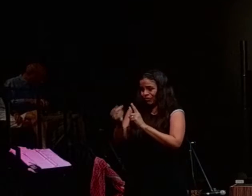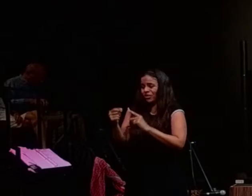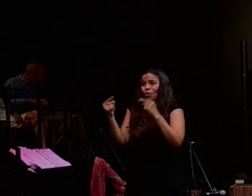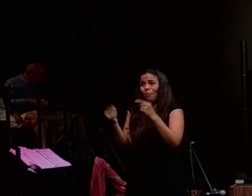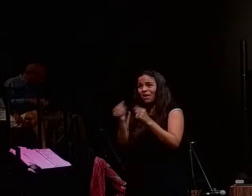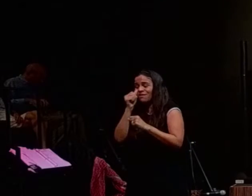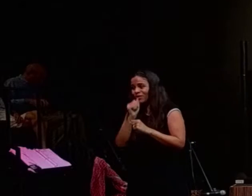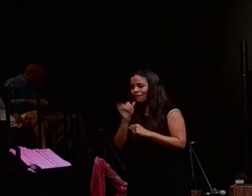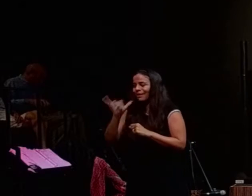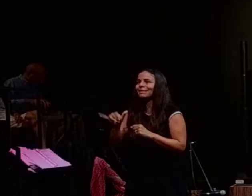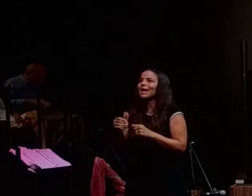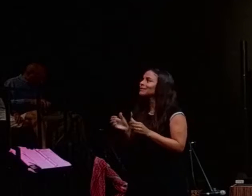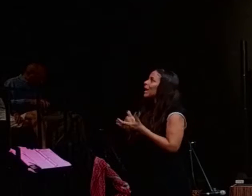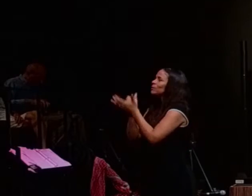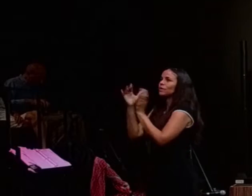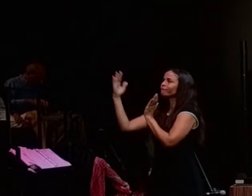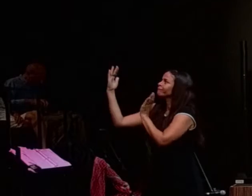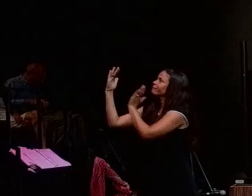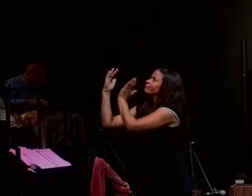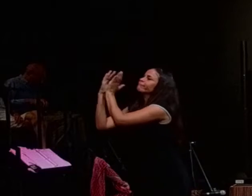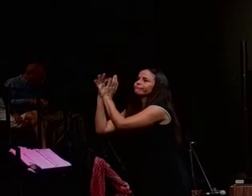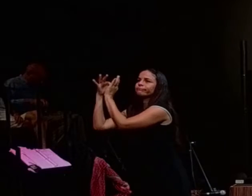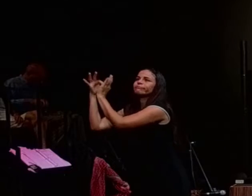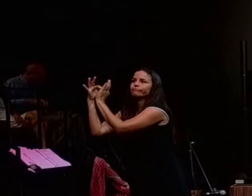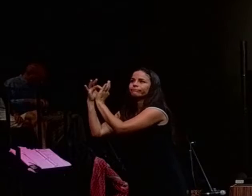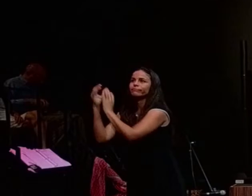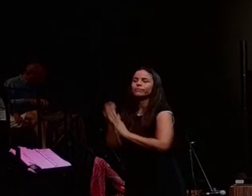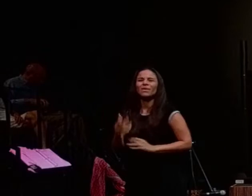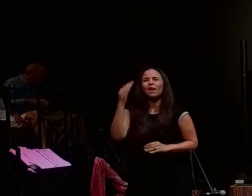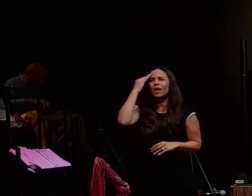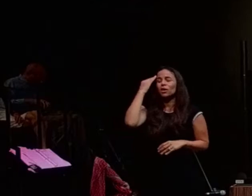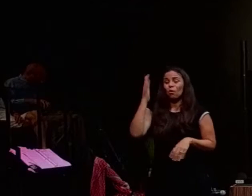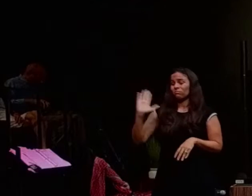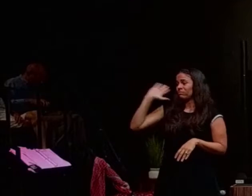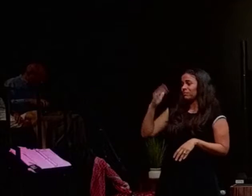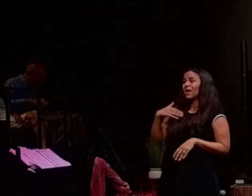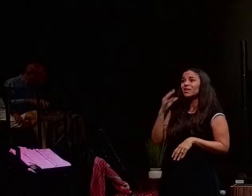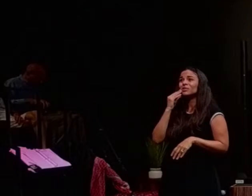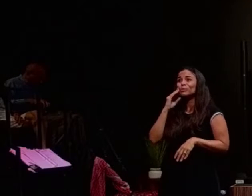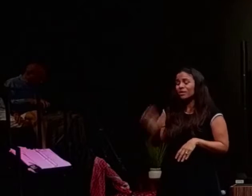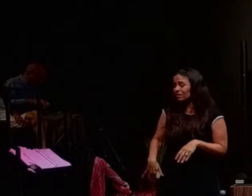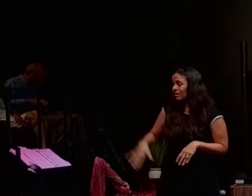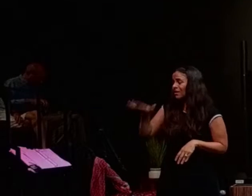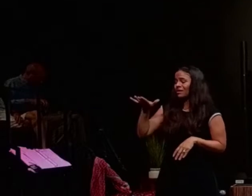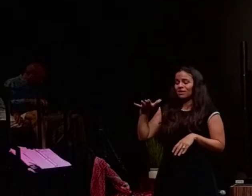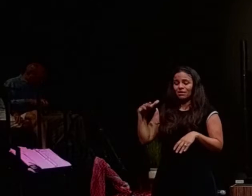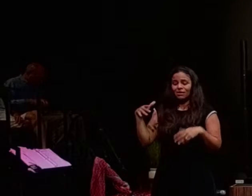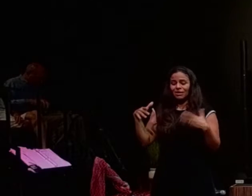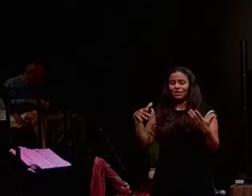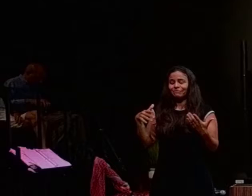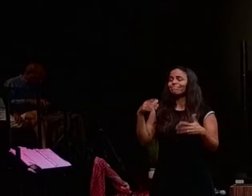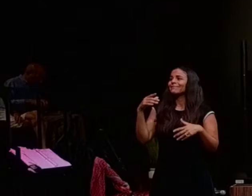journey towards Christianity. I know I have. Without a lot of the things I've had to go through, or a lot of things that I felt like I've had to see